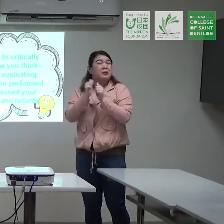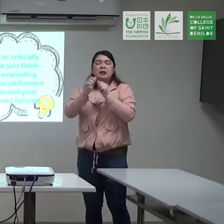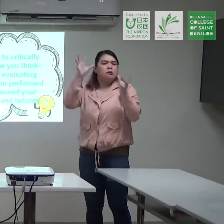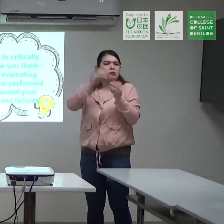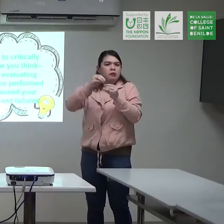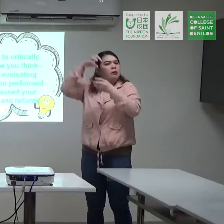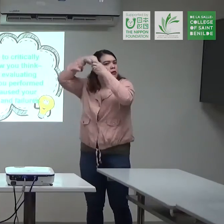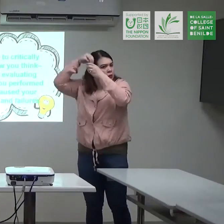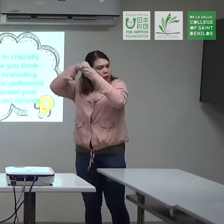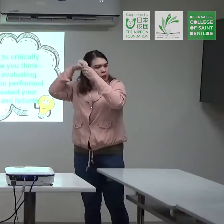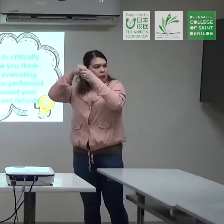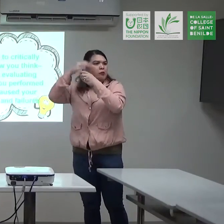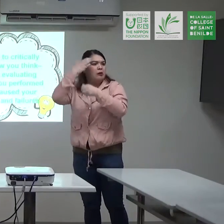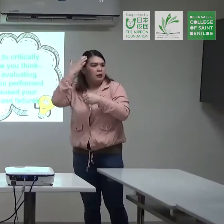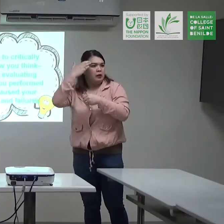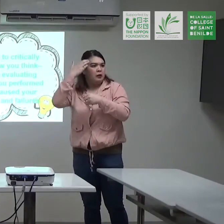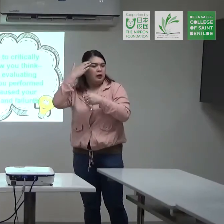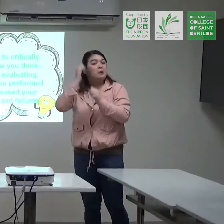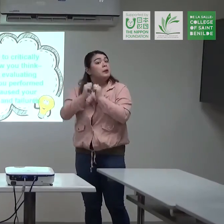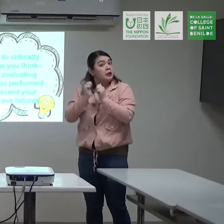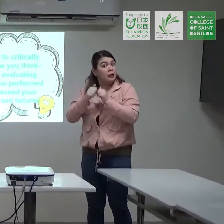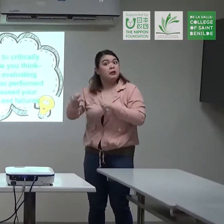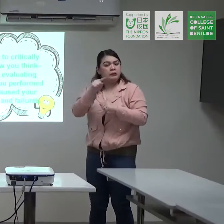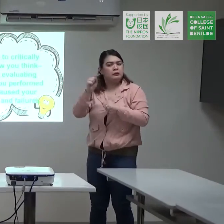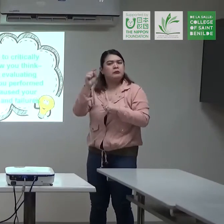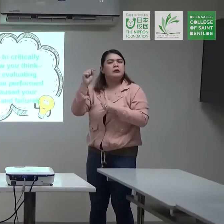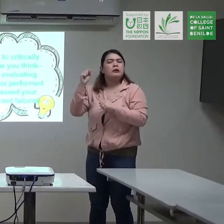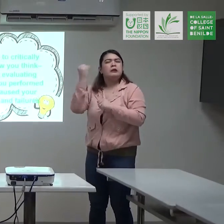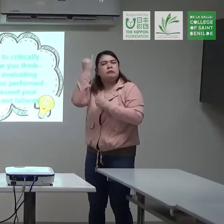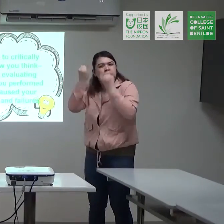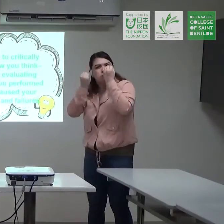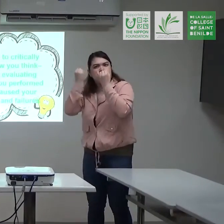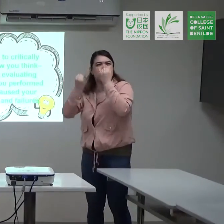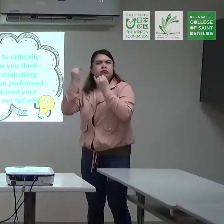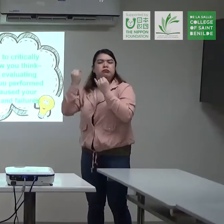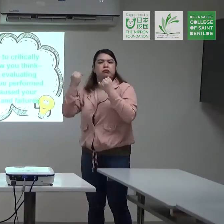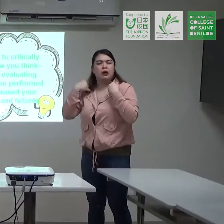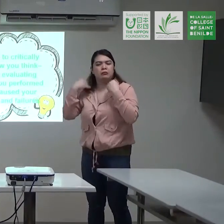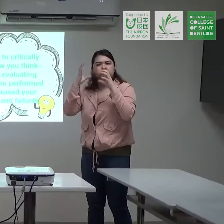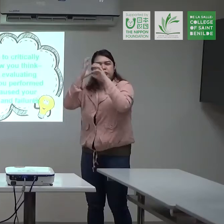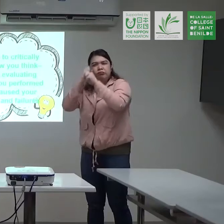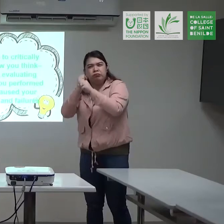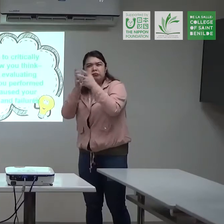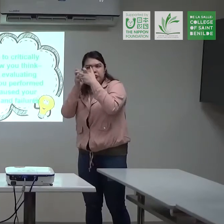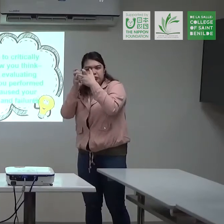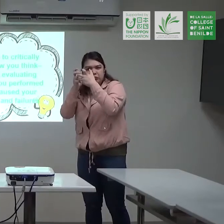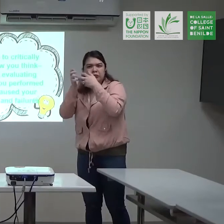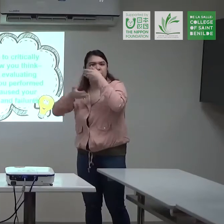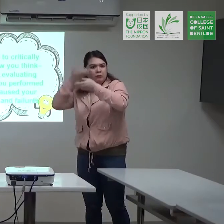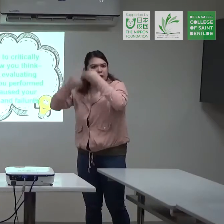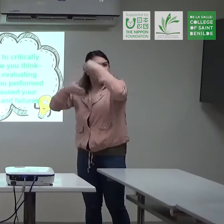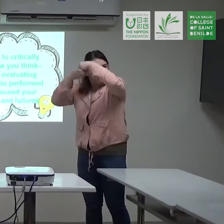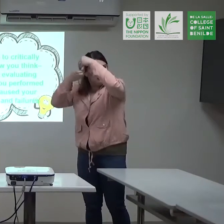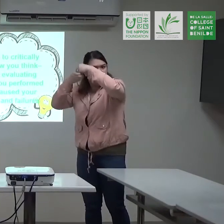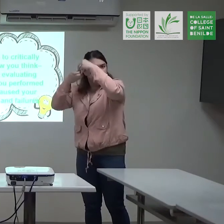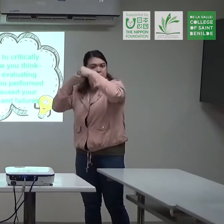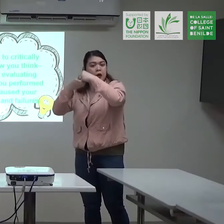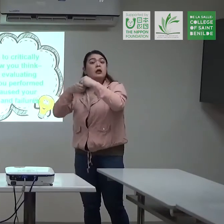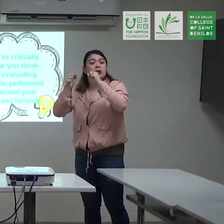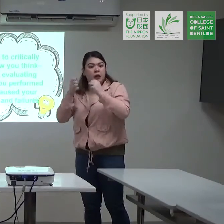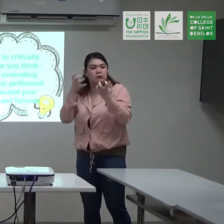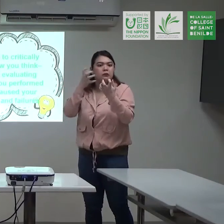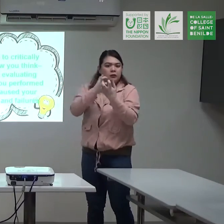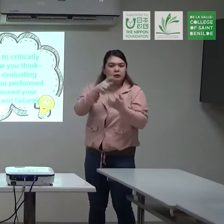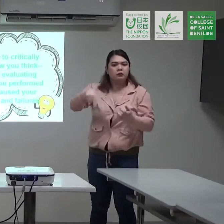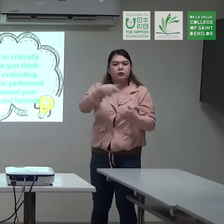So again, it is the ability to critically analyze how each learner,